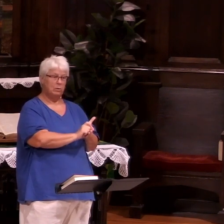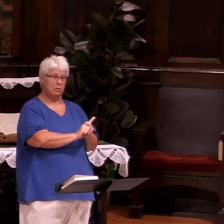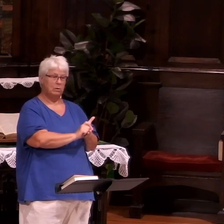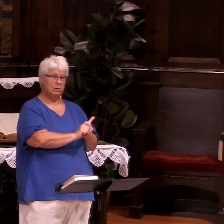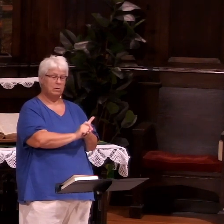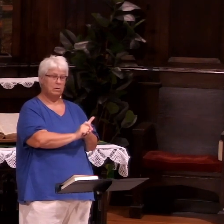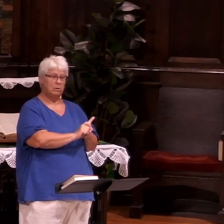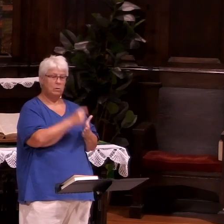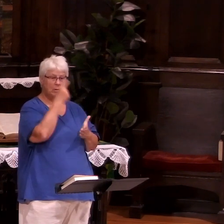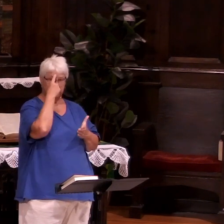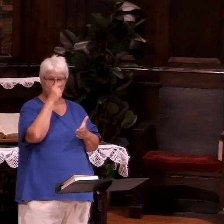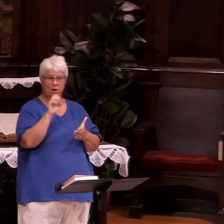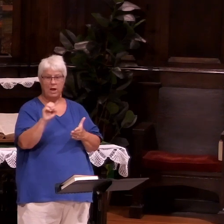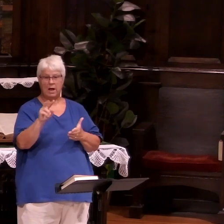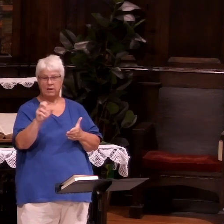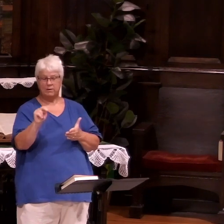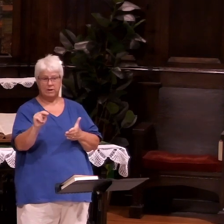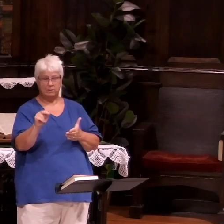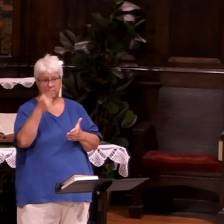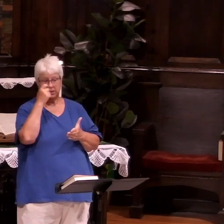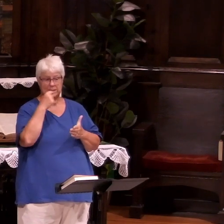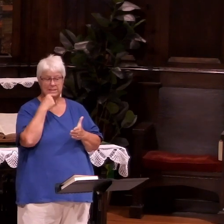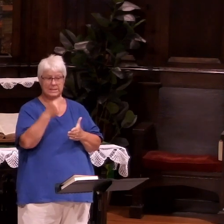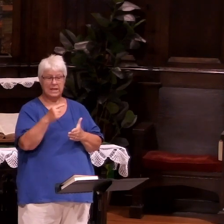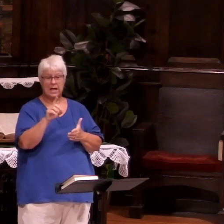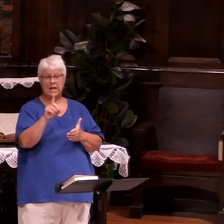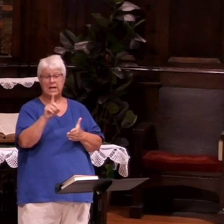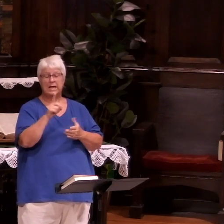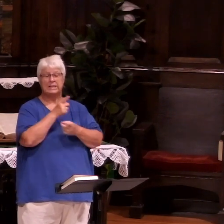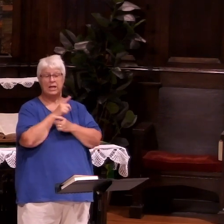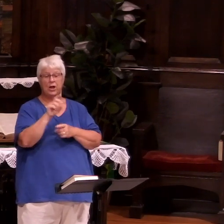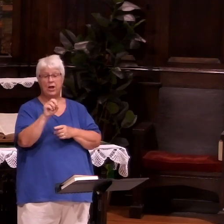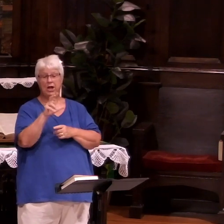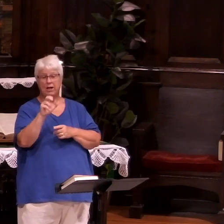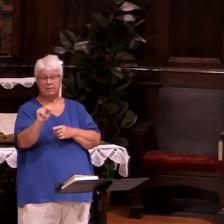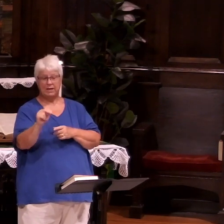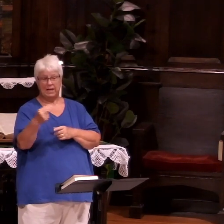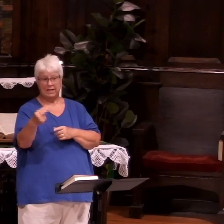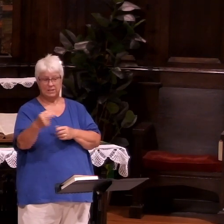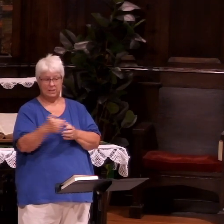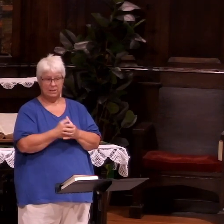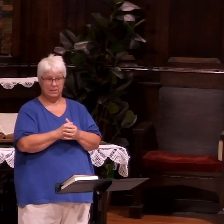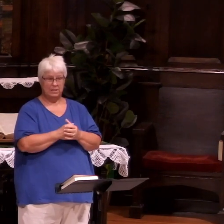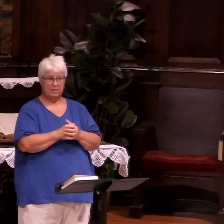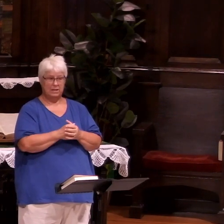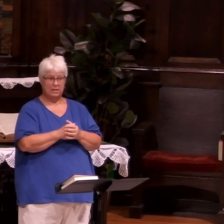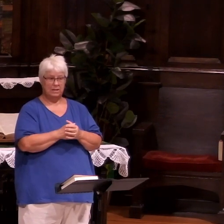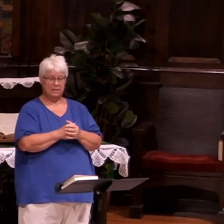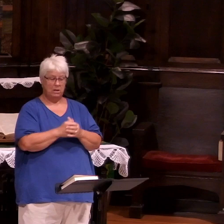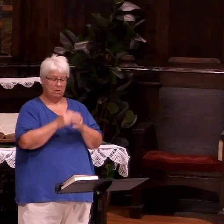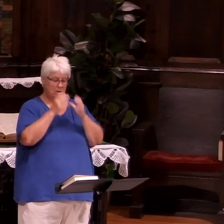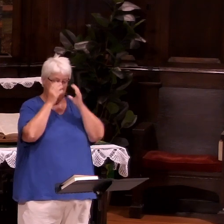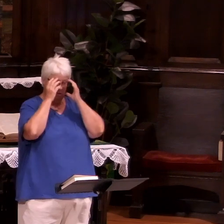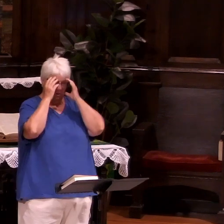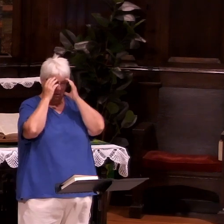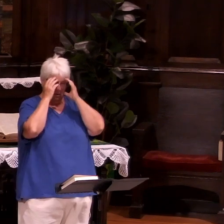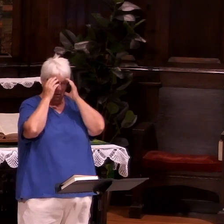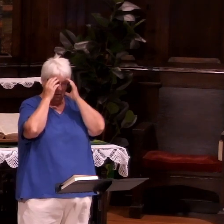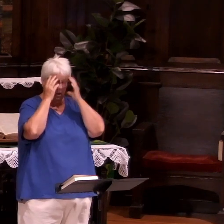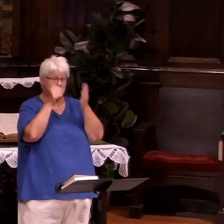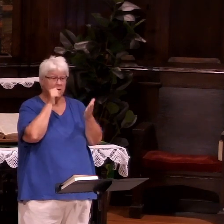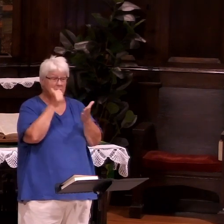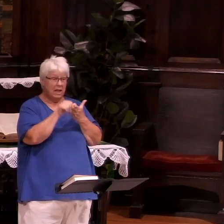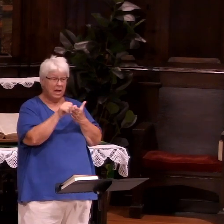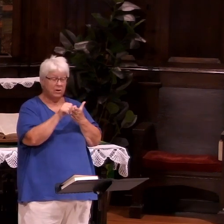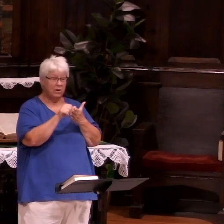Evan. Because it begins, "Dear Evan Hansen." Oh God, the